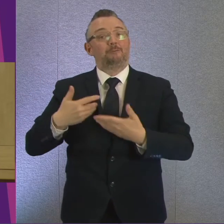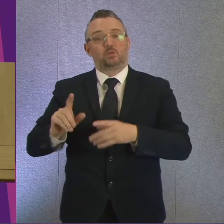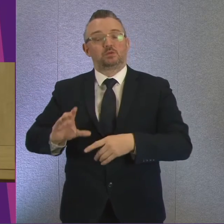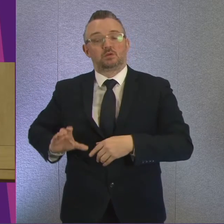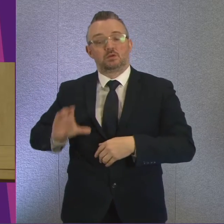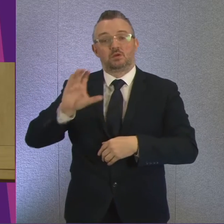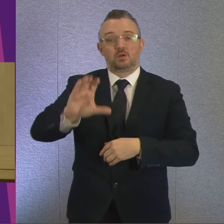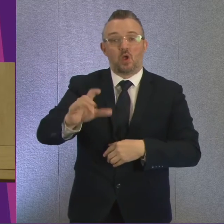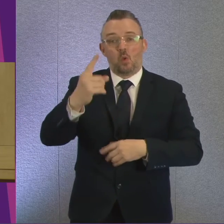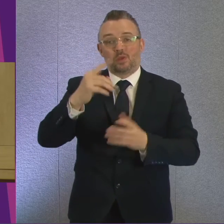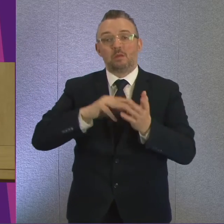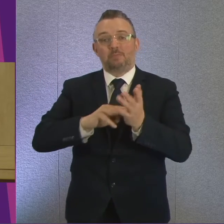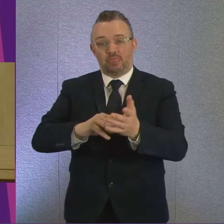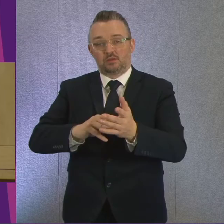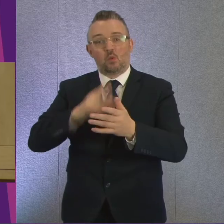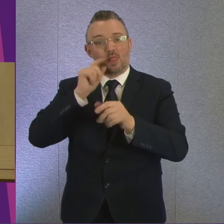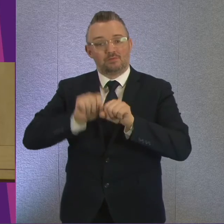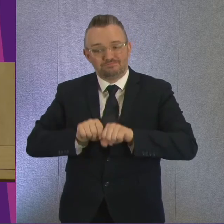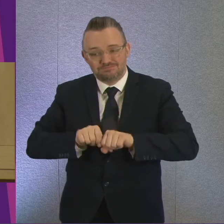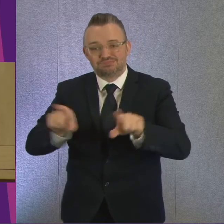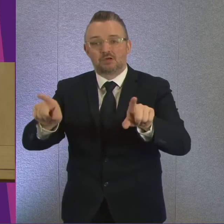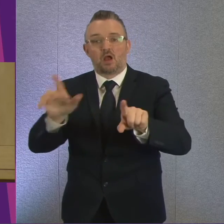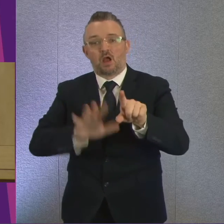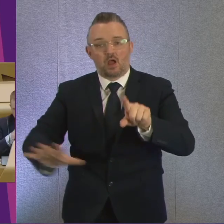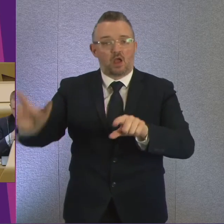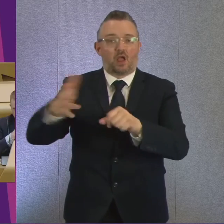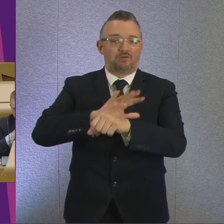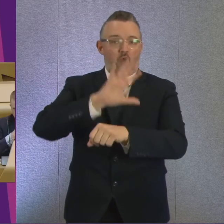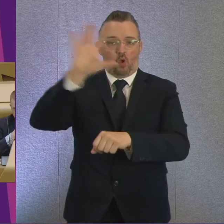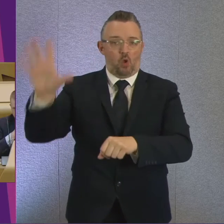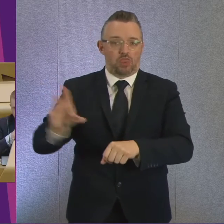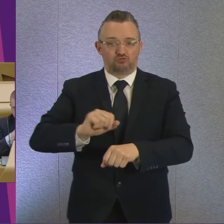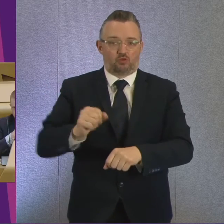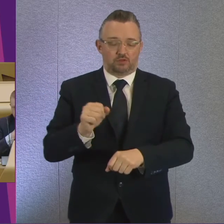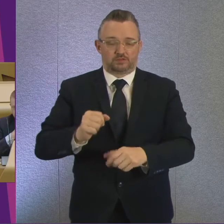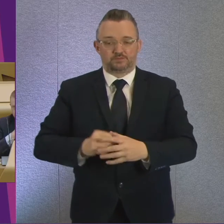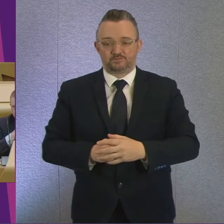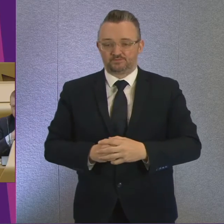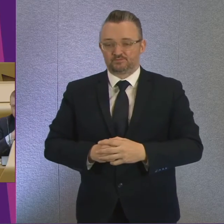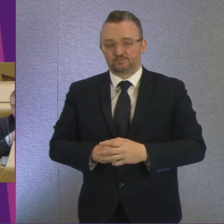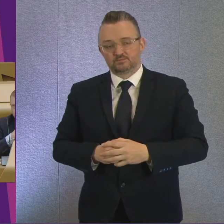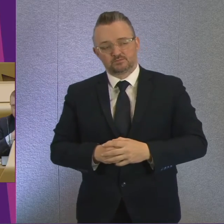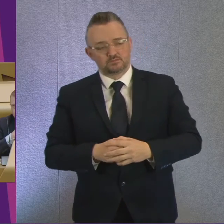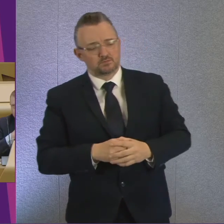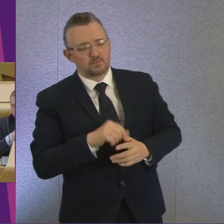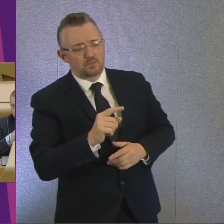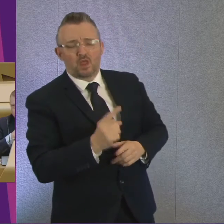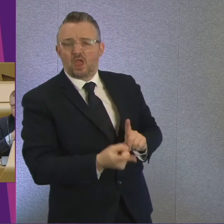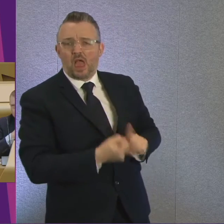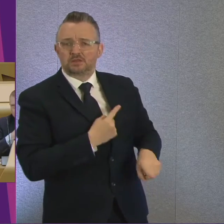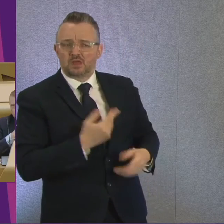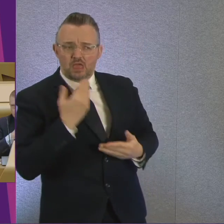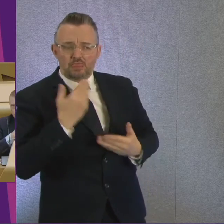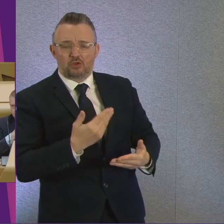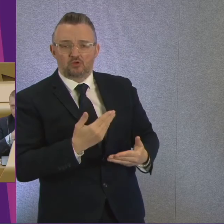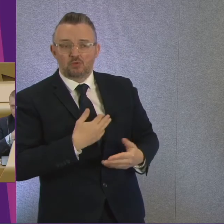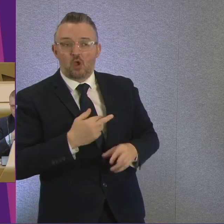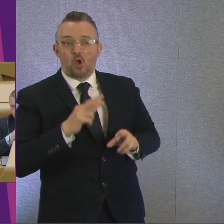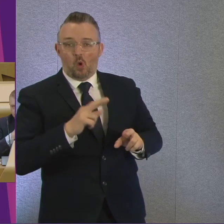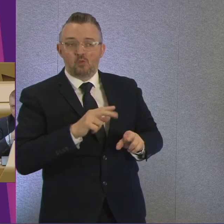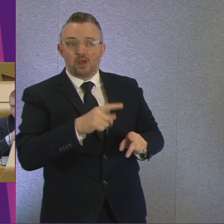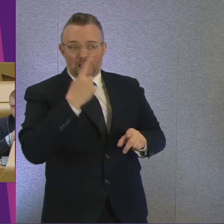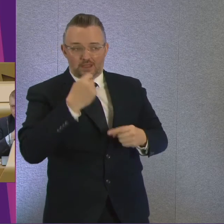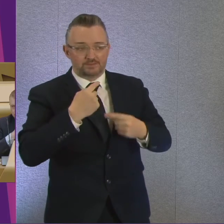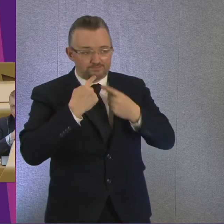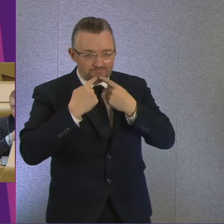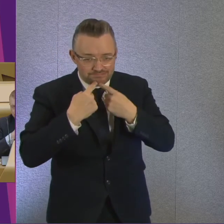million to roll that out nationally. Miles Briggs. Minister, for that answer, and I hope this information can be made public on a weekly